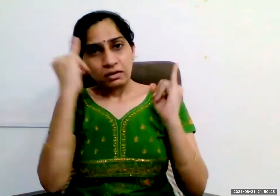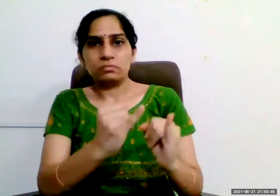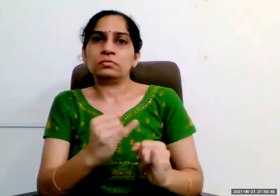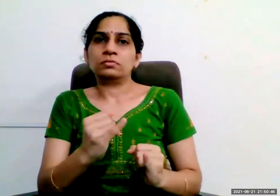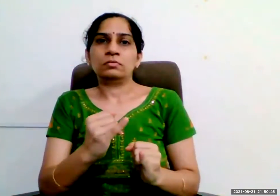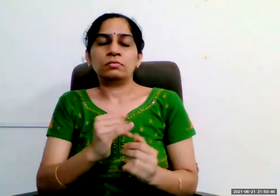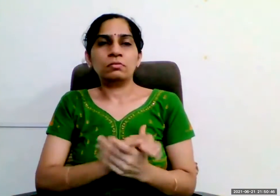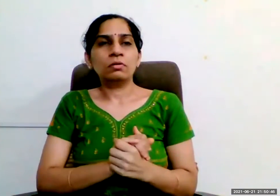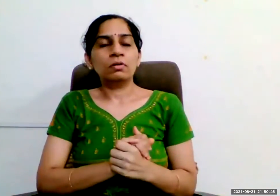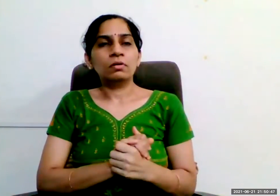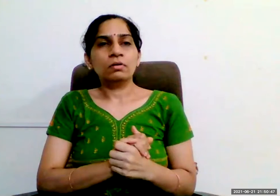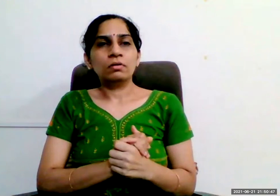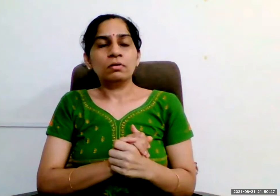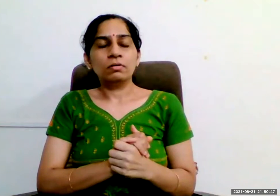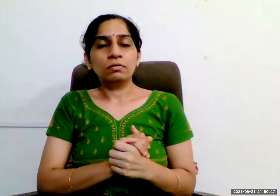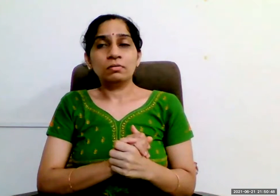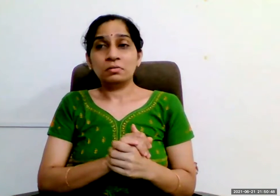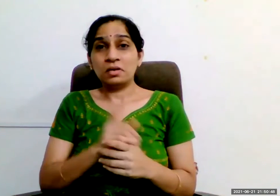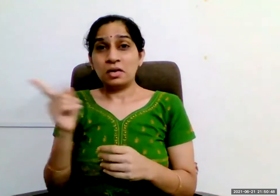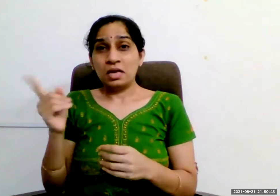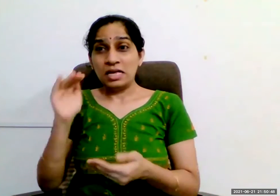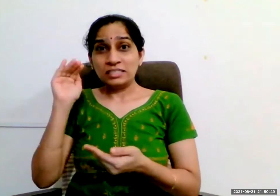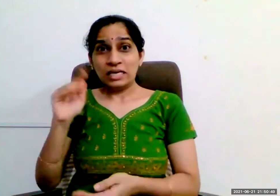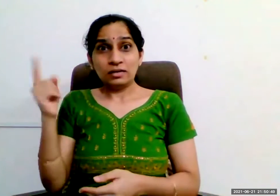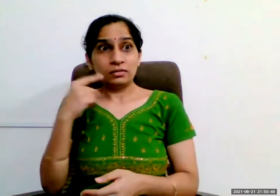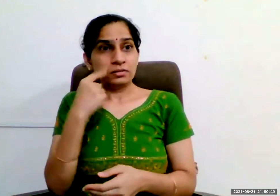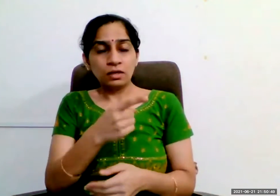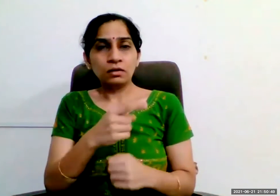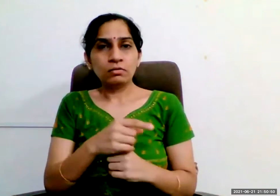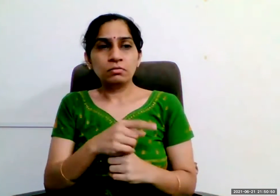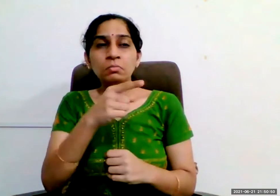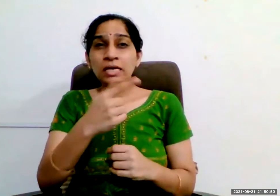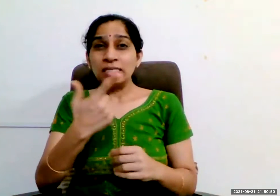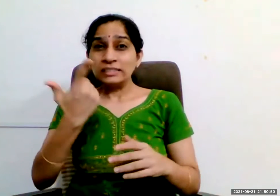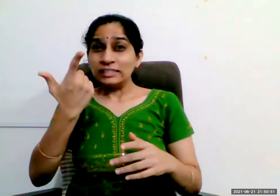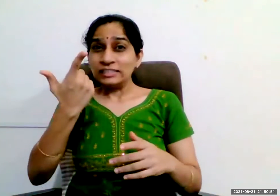And he said that within 7 days, one snake bird will come and bite you and you will die.